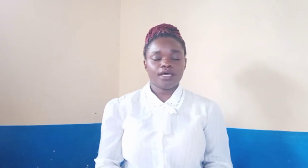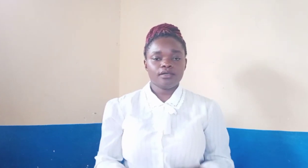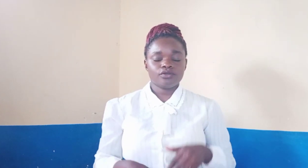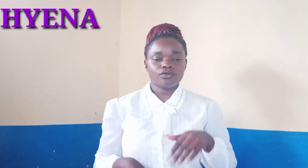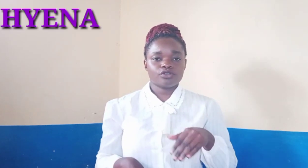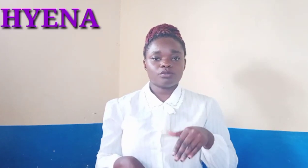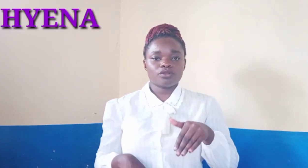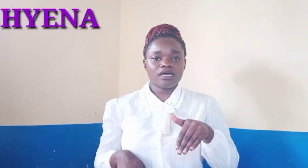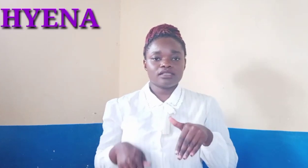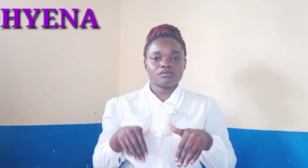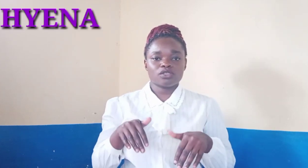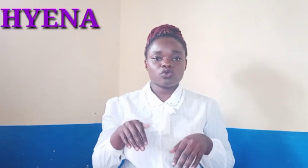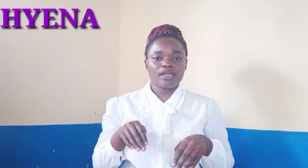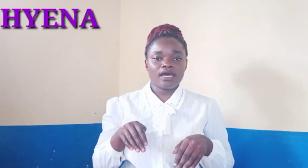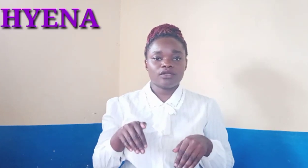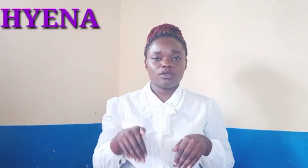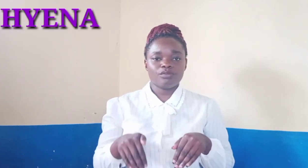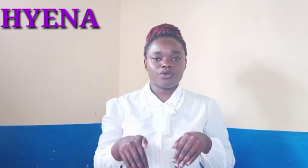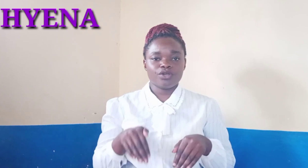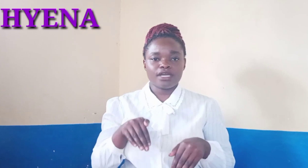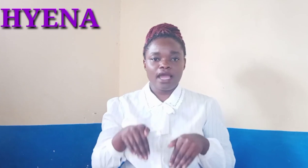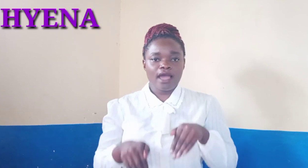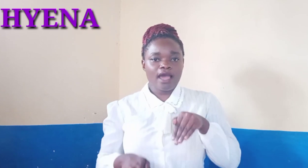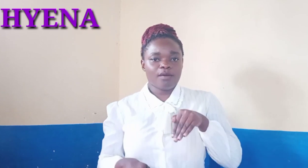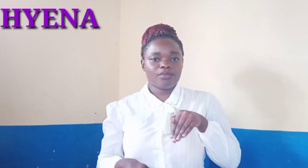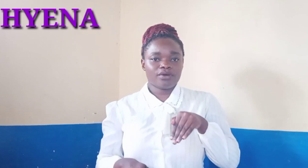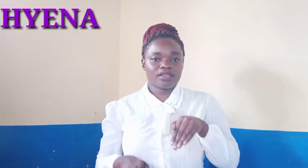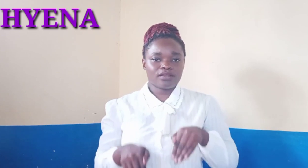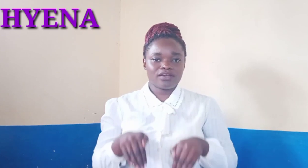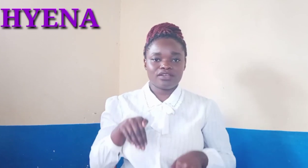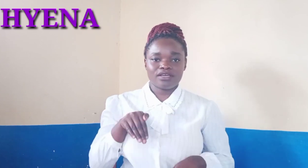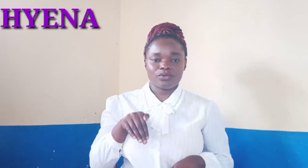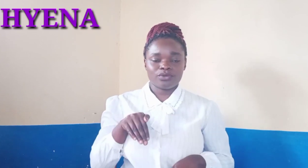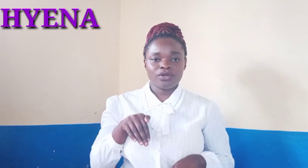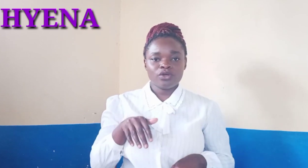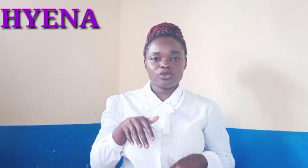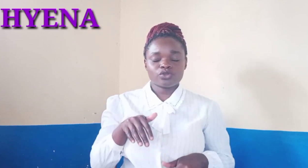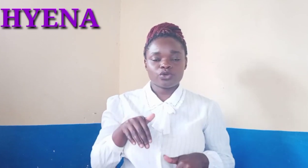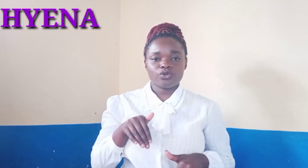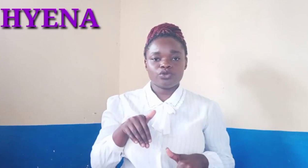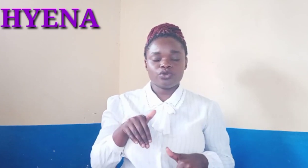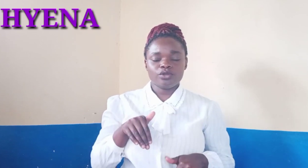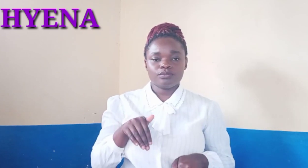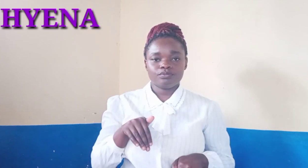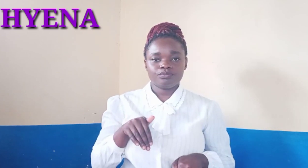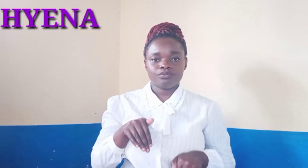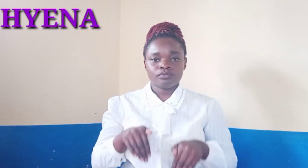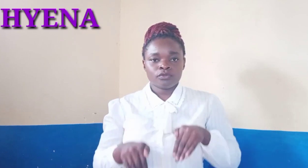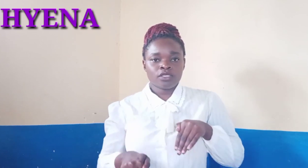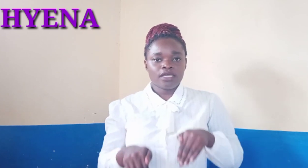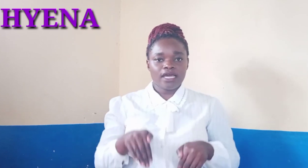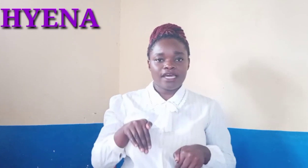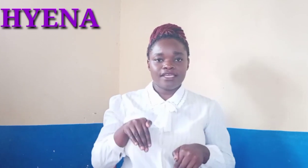Hyena, use both hands, but one hand will be going up, another one down. So you do